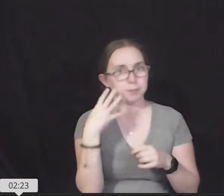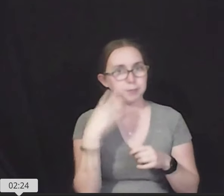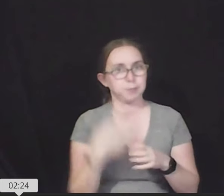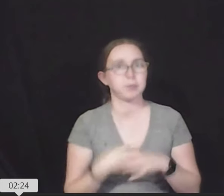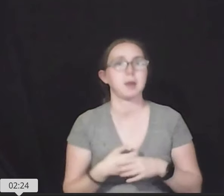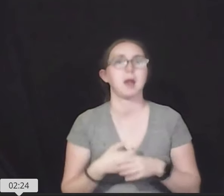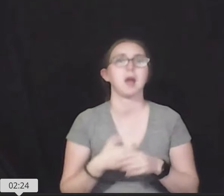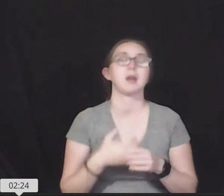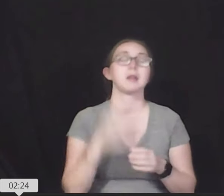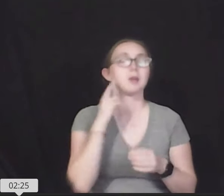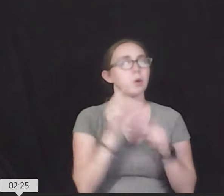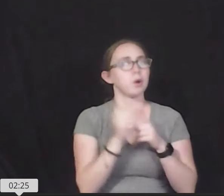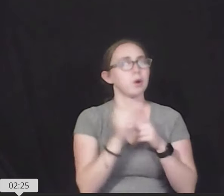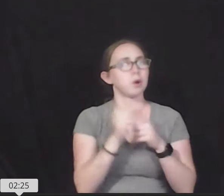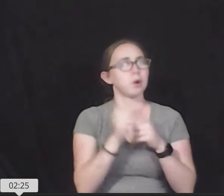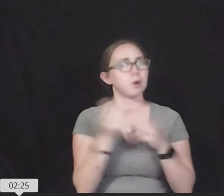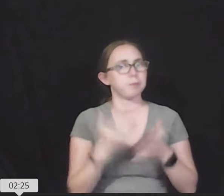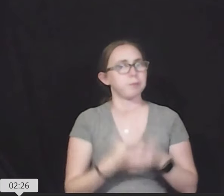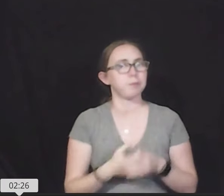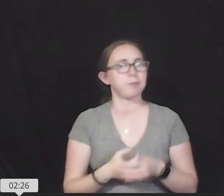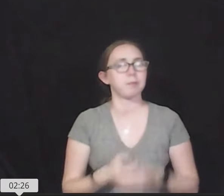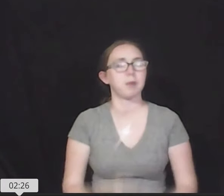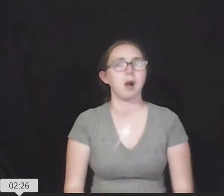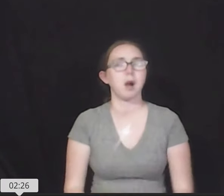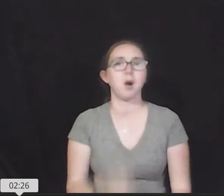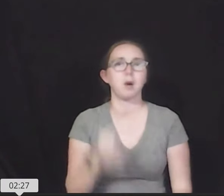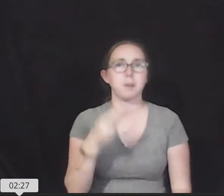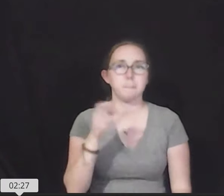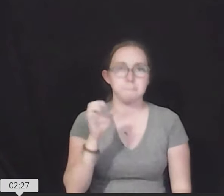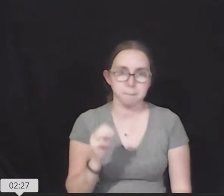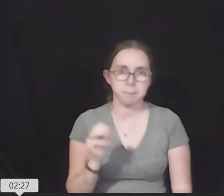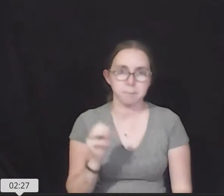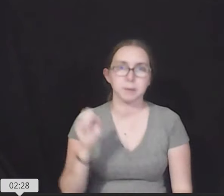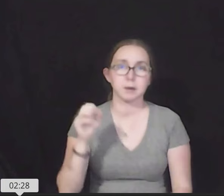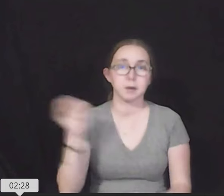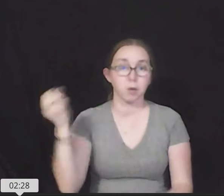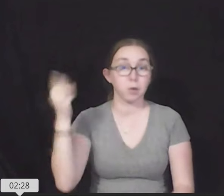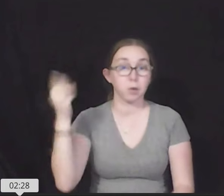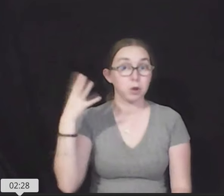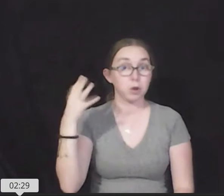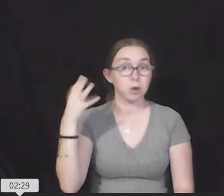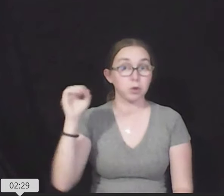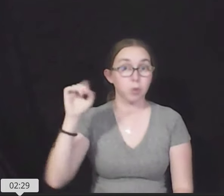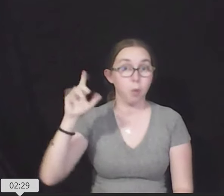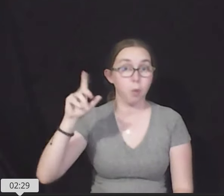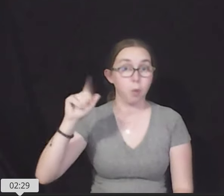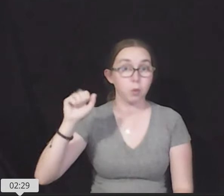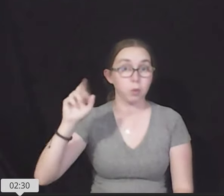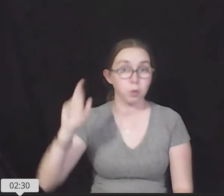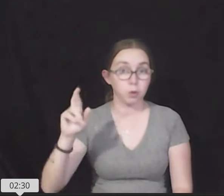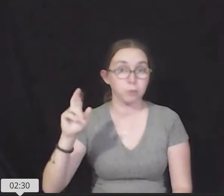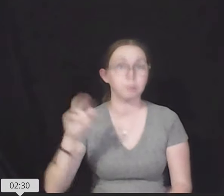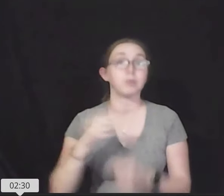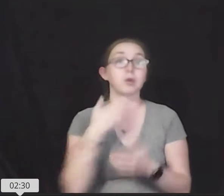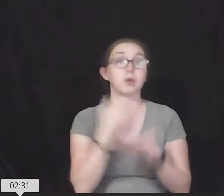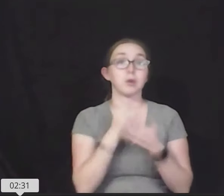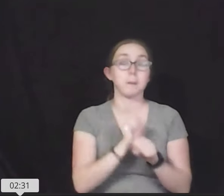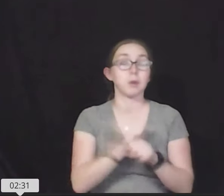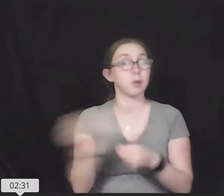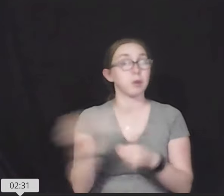Who sees the word? Grant? Solar. Solar. Thumbs up if you agree. Okay, assistant, can you hand me solar,